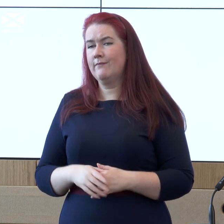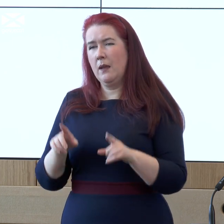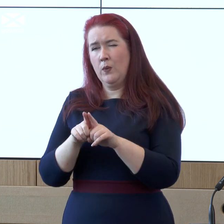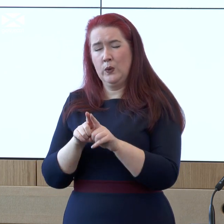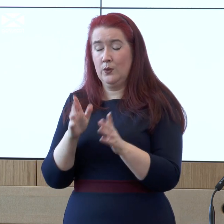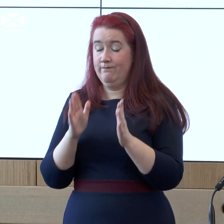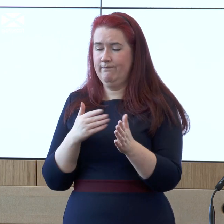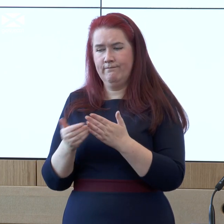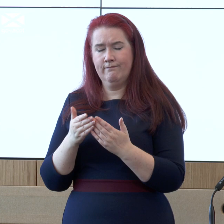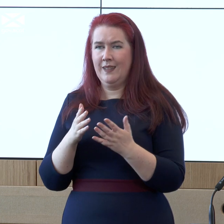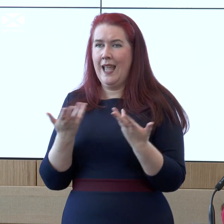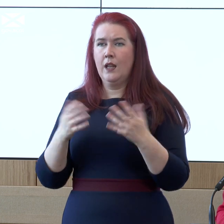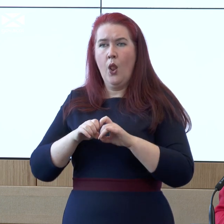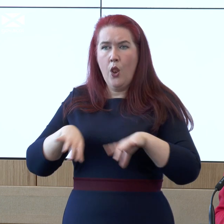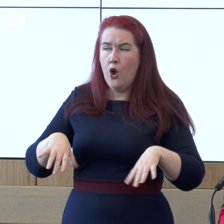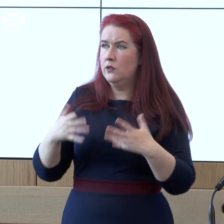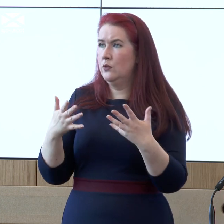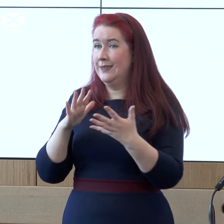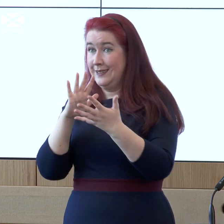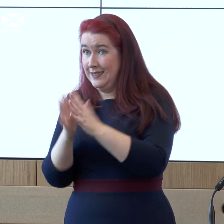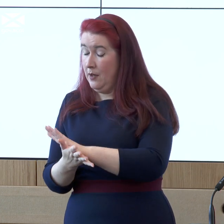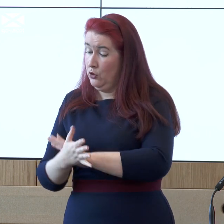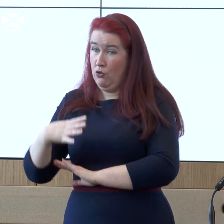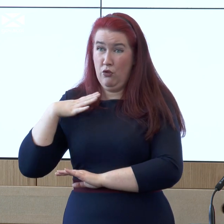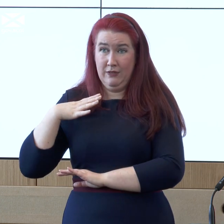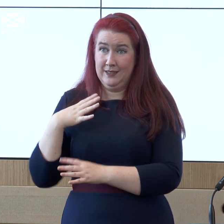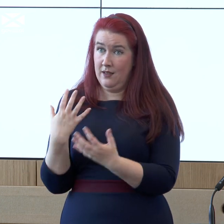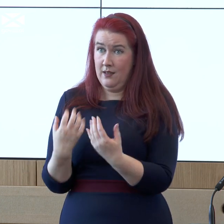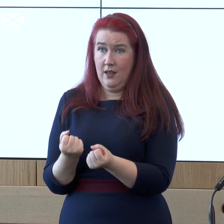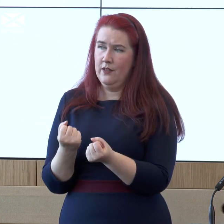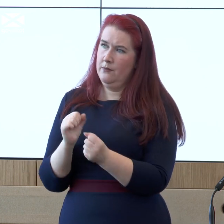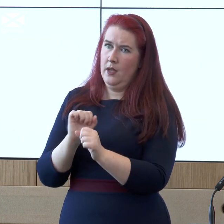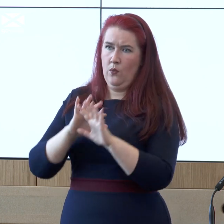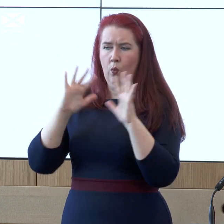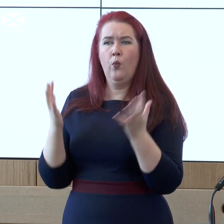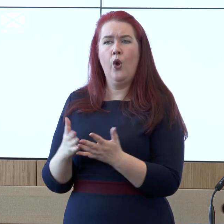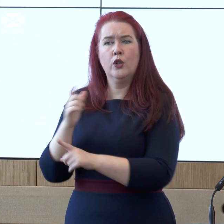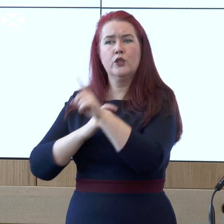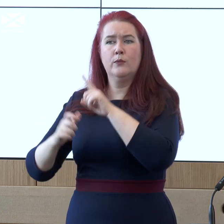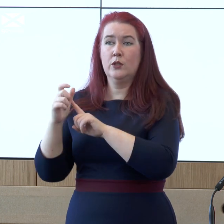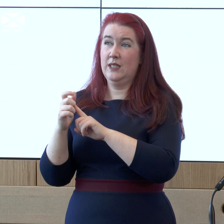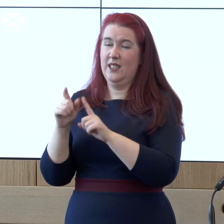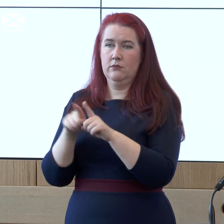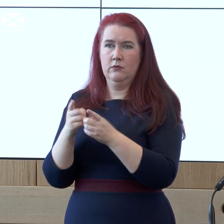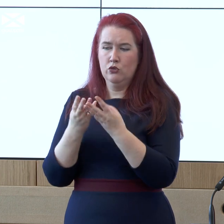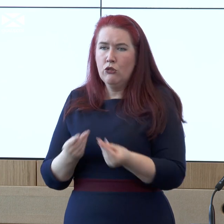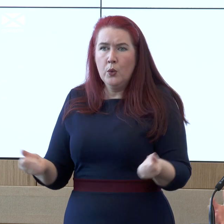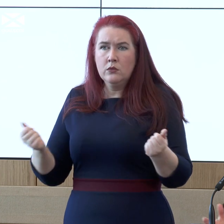the damage that has been and is being suffered already by communities around the world due to drought,